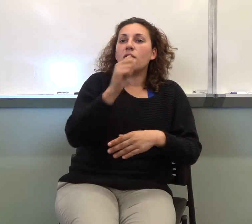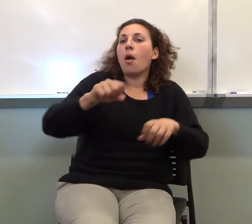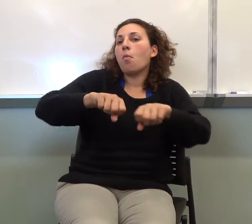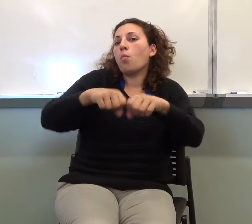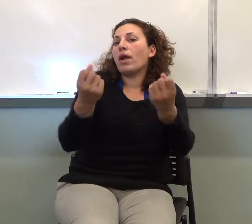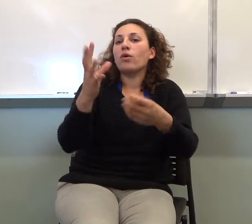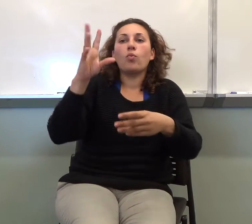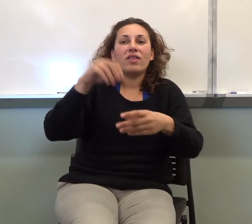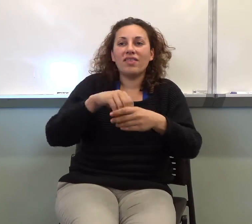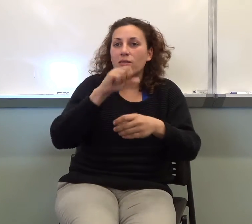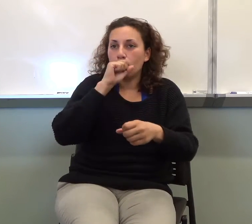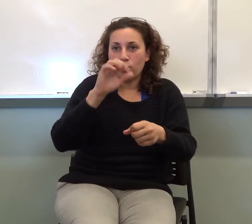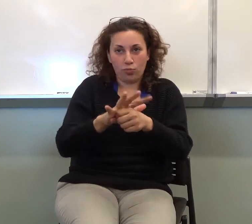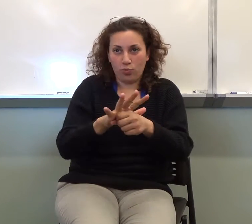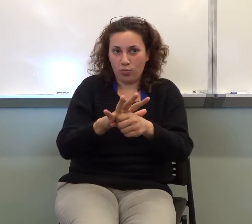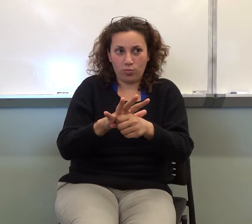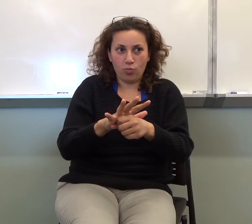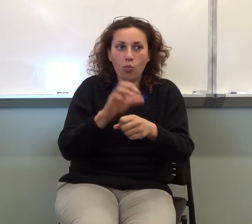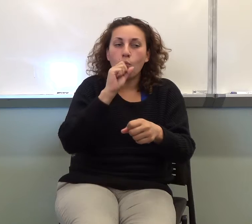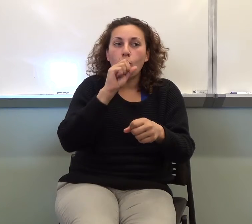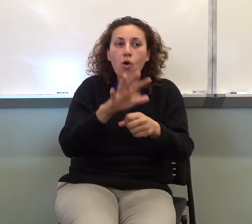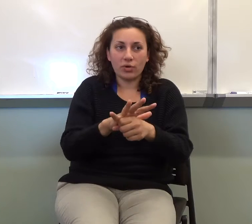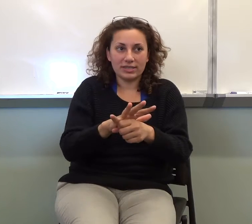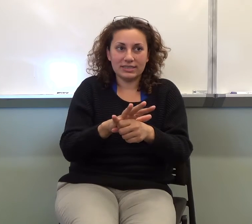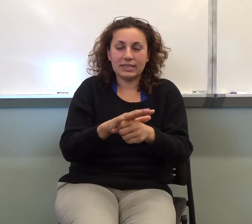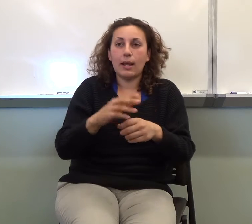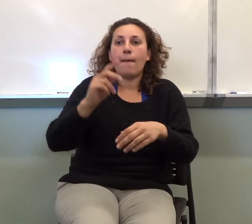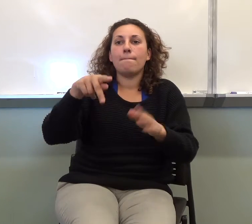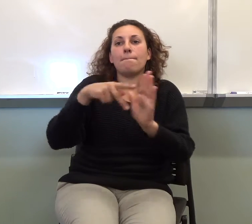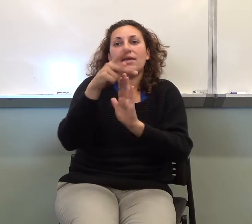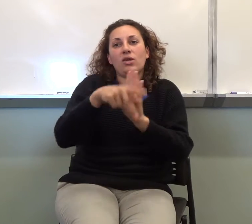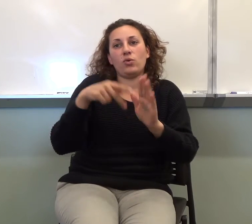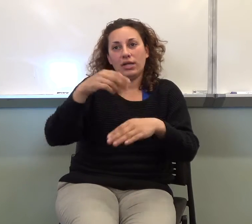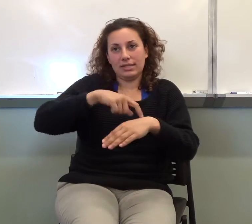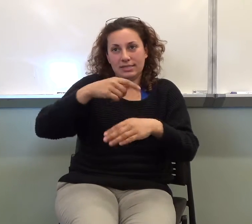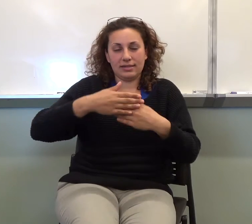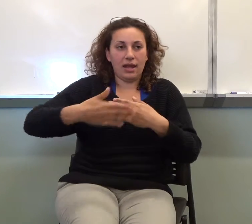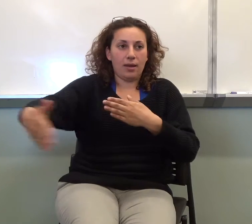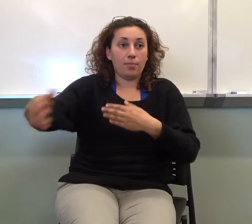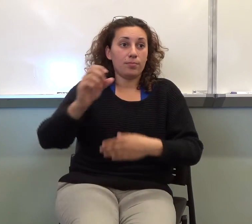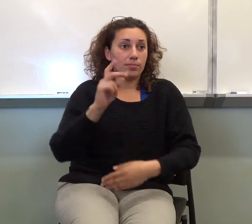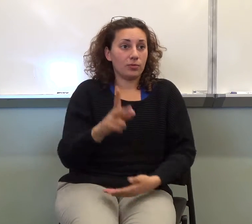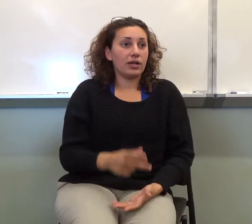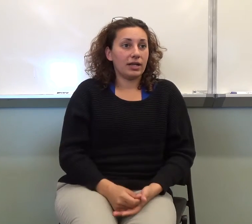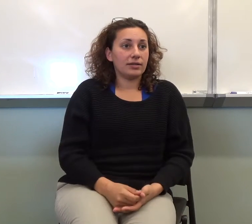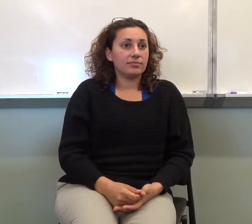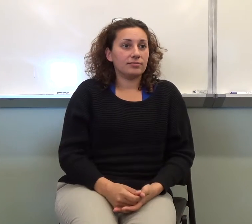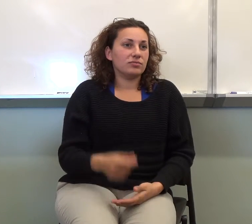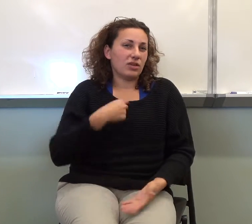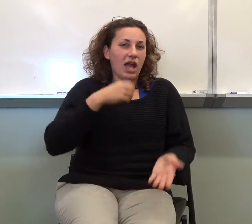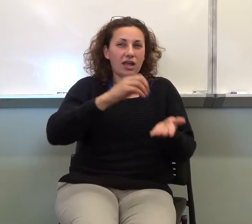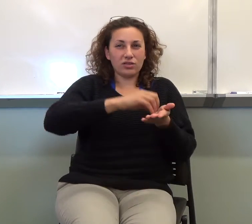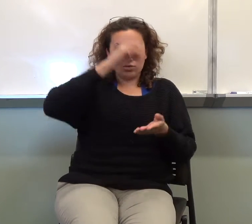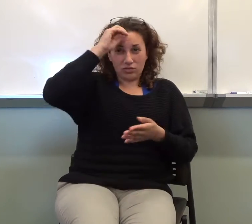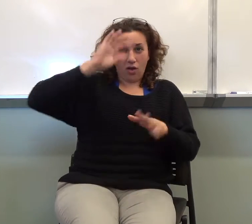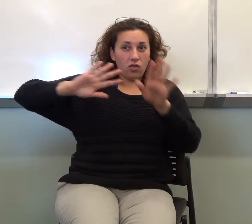period, and all of a sudden, everything crashes, you know? I learned a long time ago, yeah, sure, buy a used